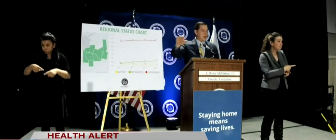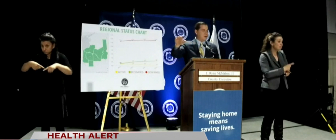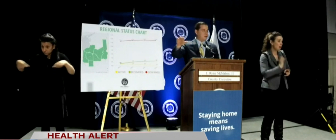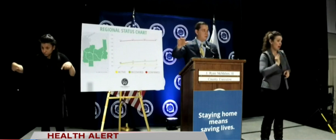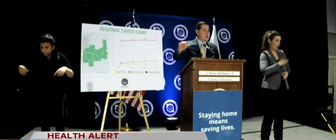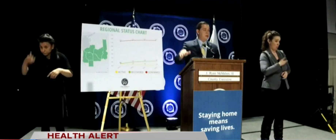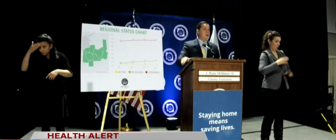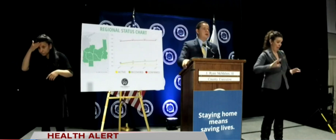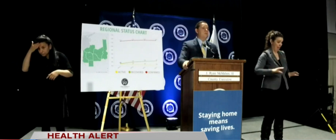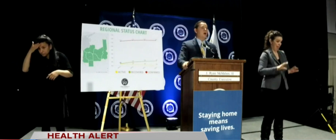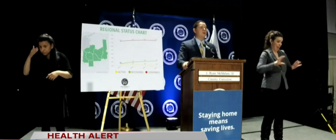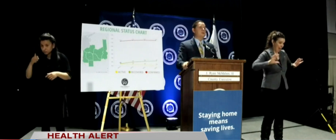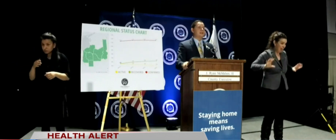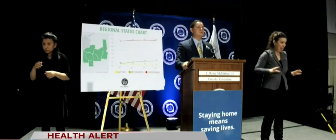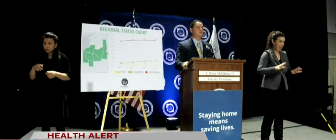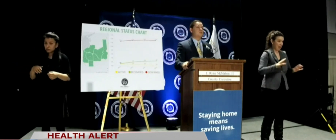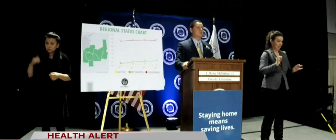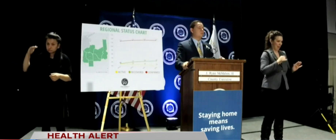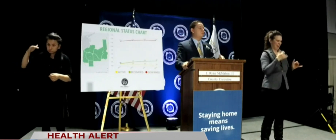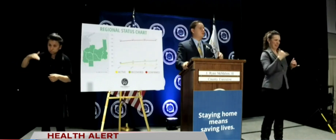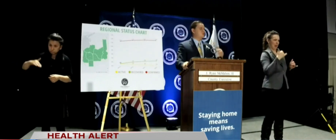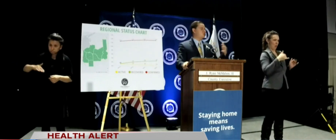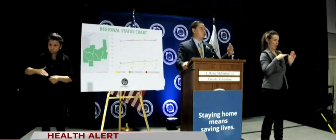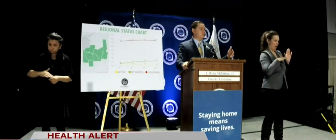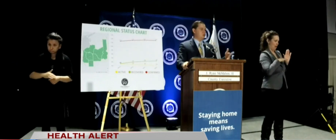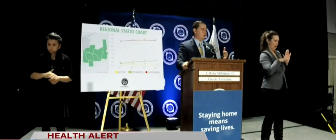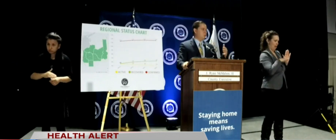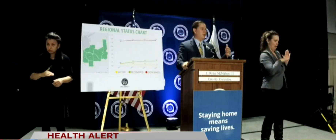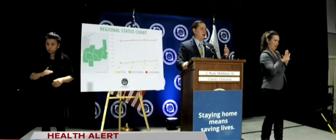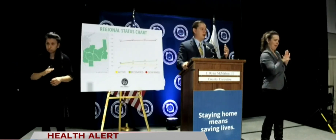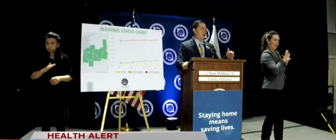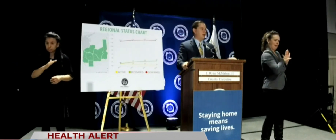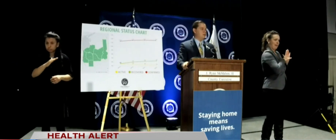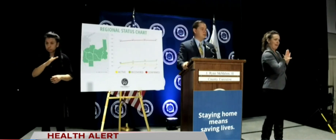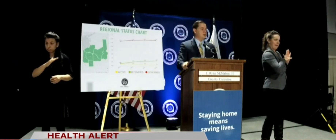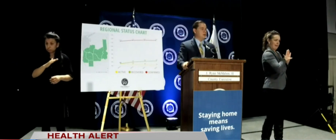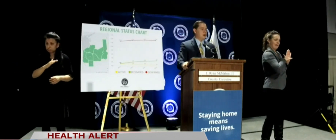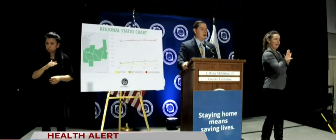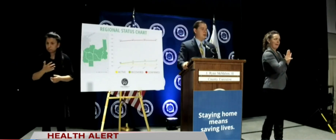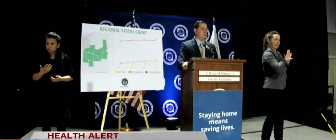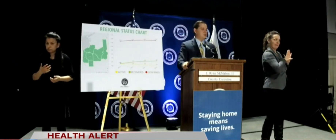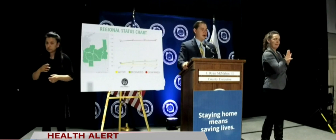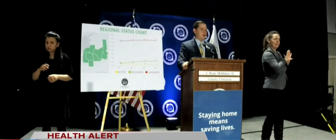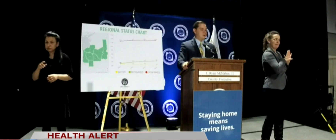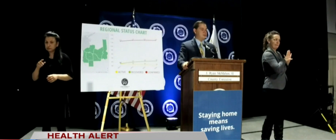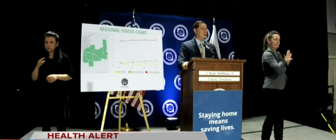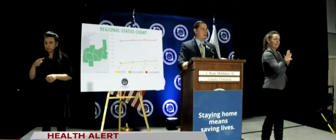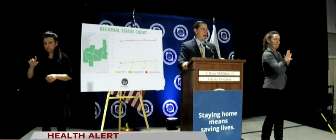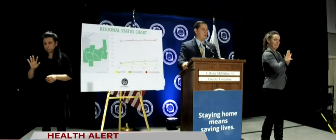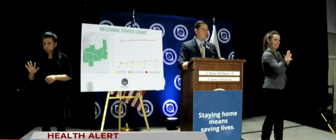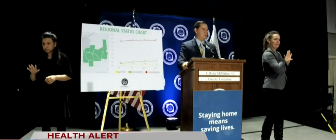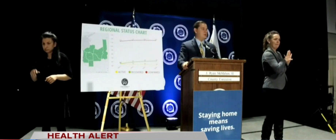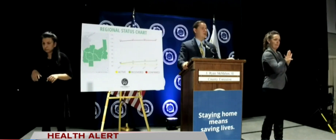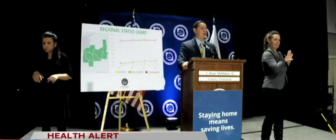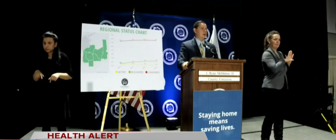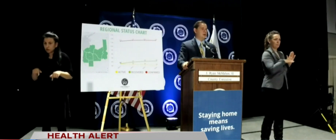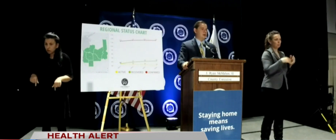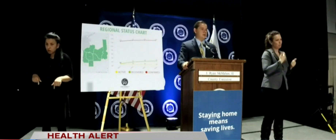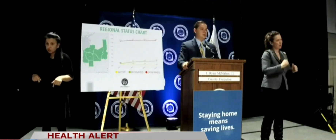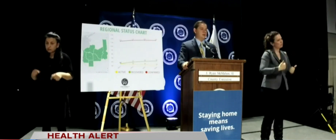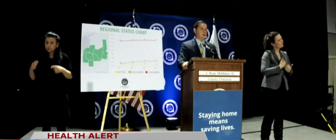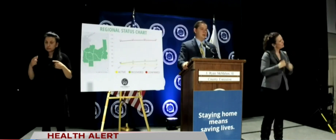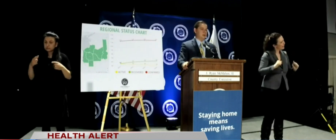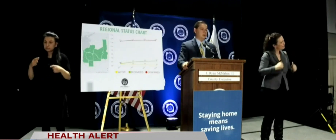make it flatten a little bit, but that's a strategical play on our hands to try to save lives.